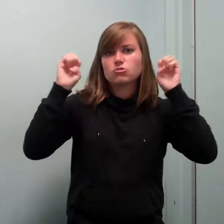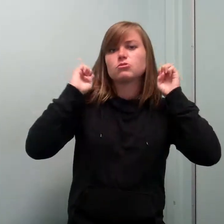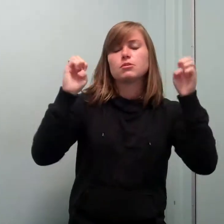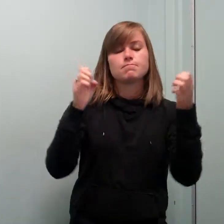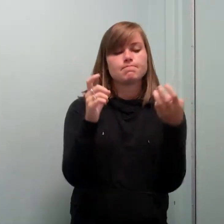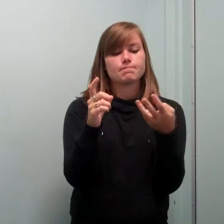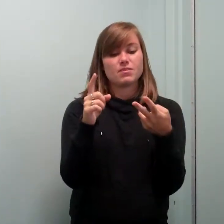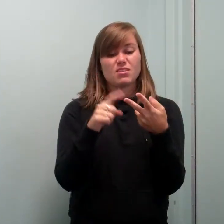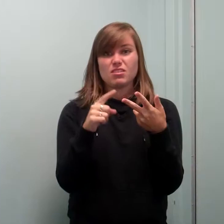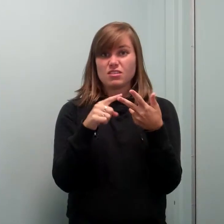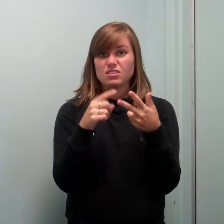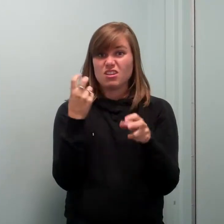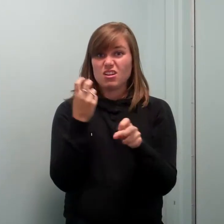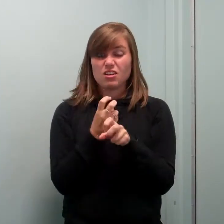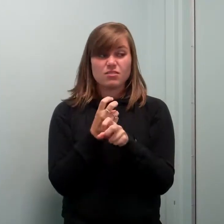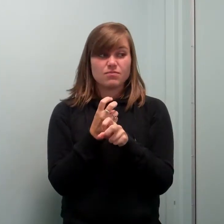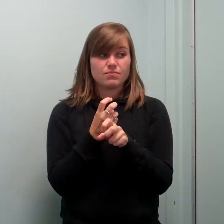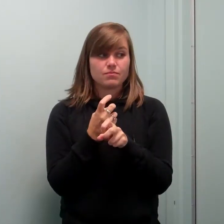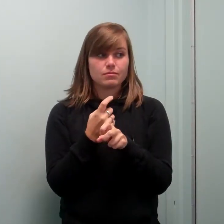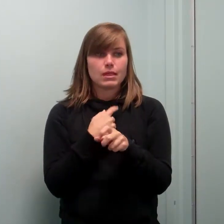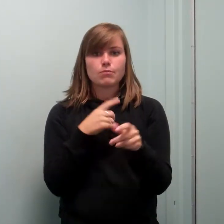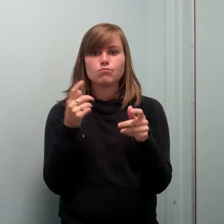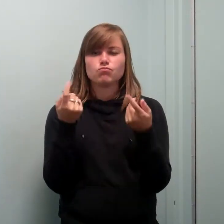is the hard one. I'm trying to become a better person.